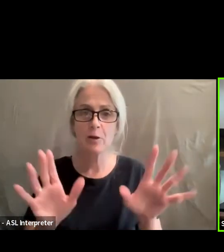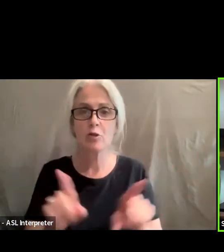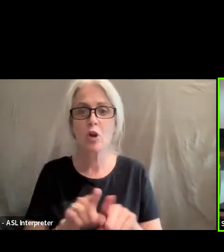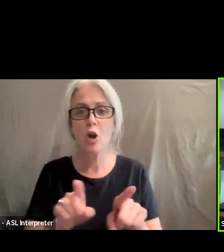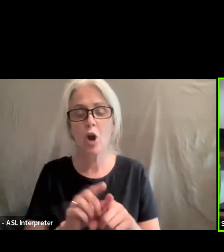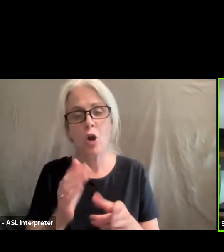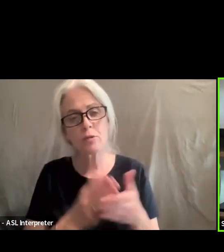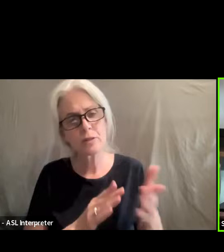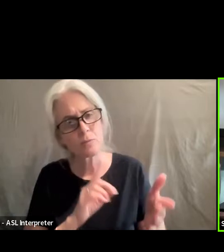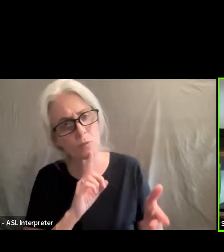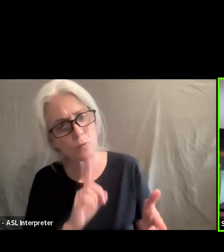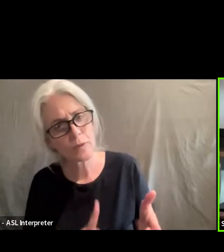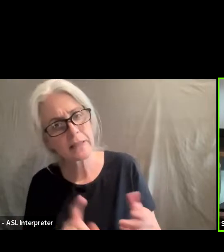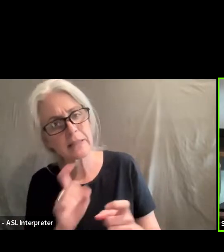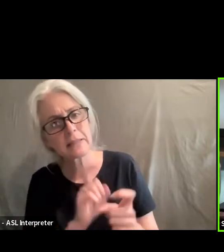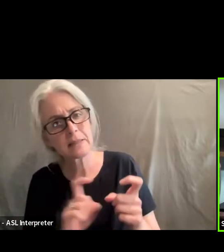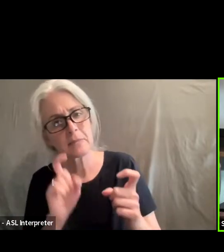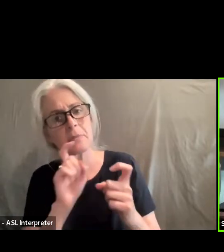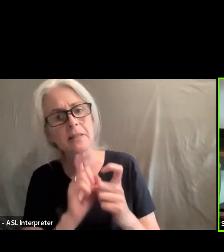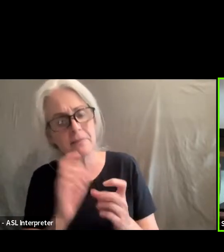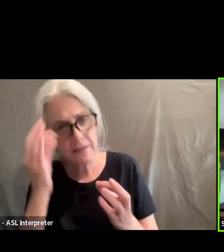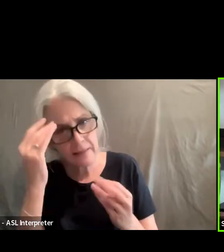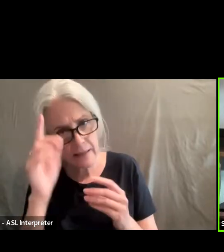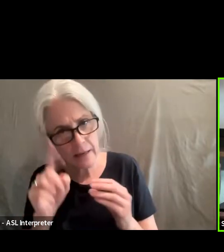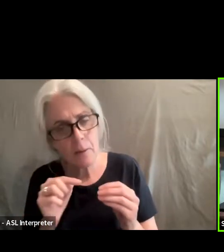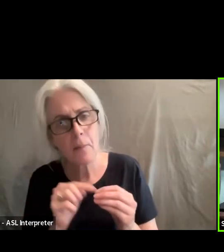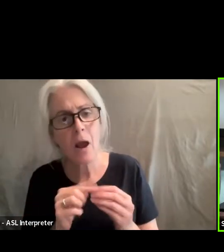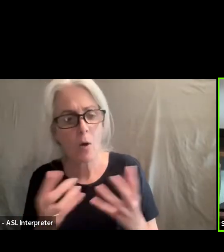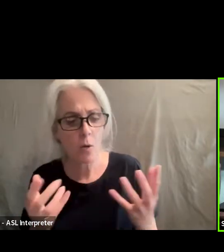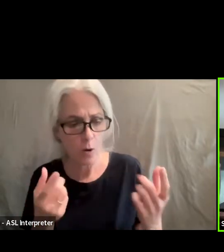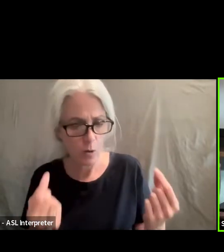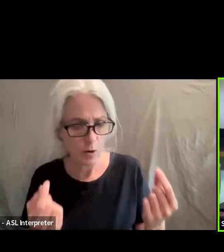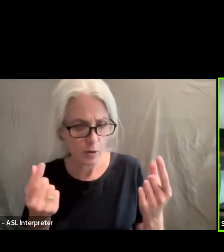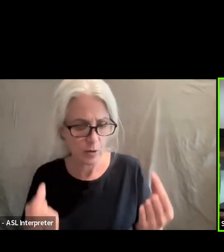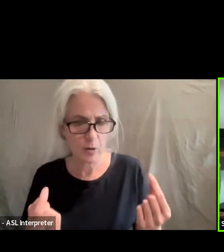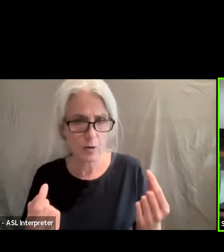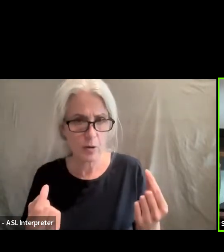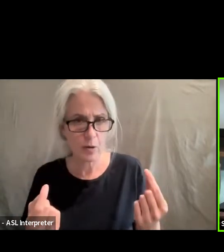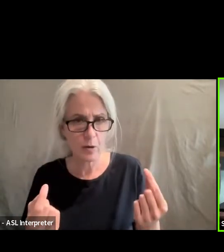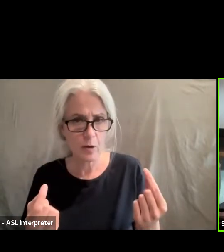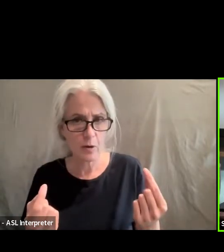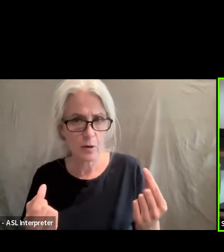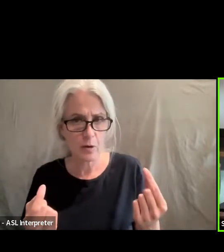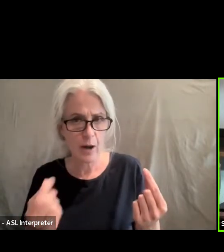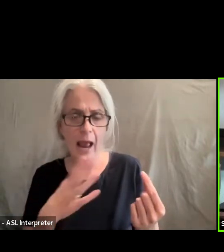like really specific thinking about what we're doing, and what we're